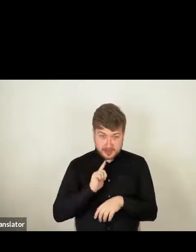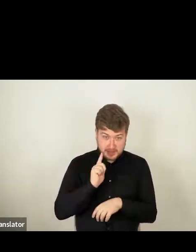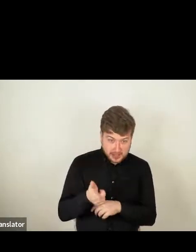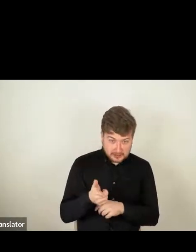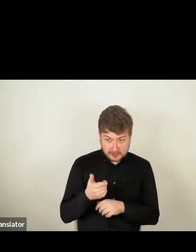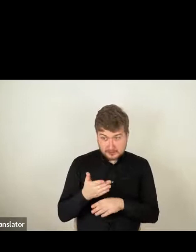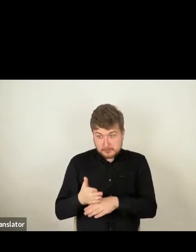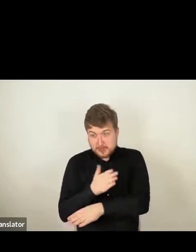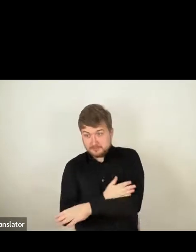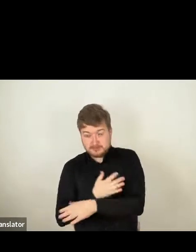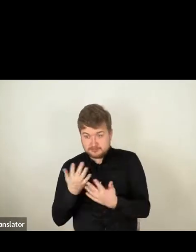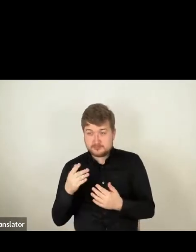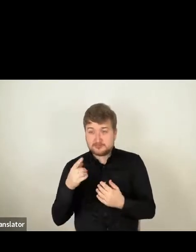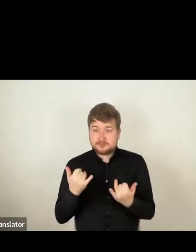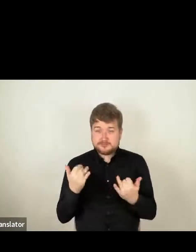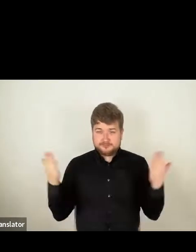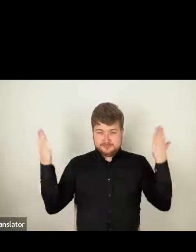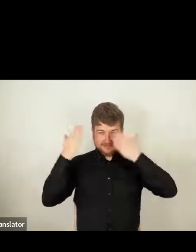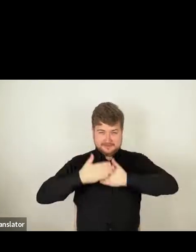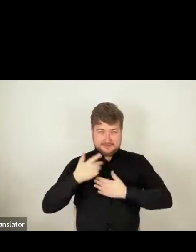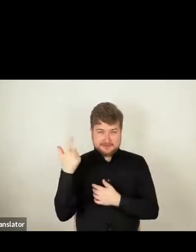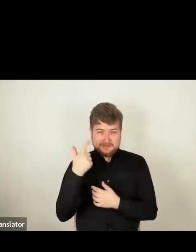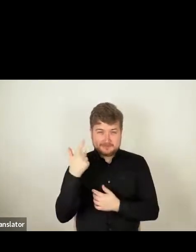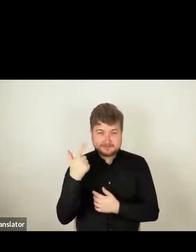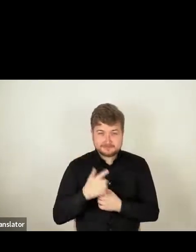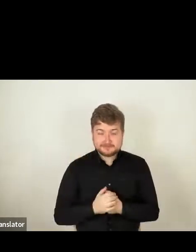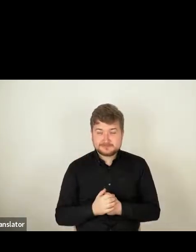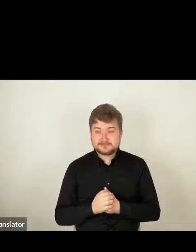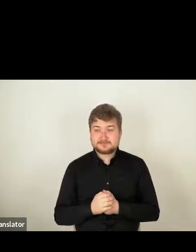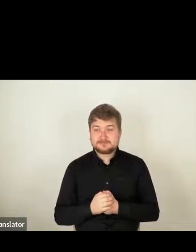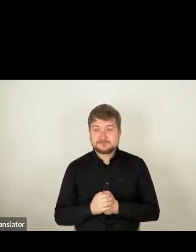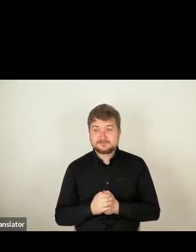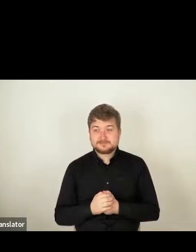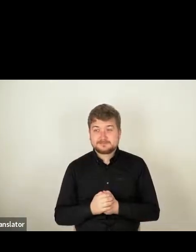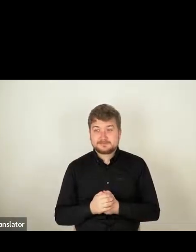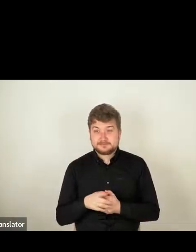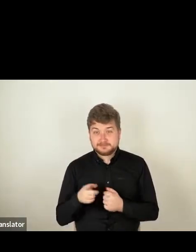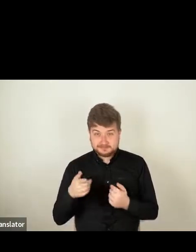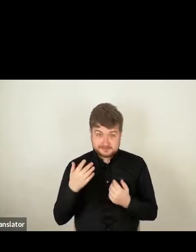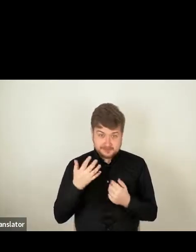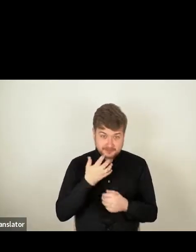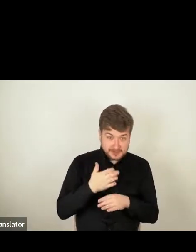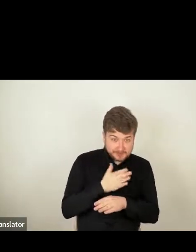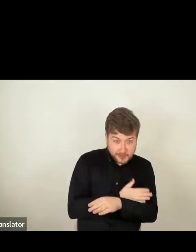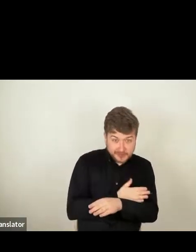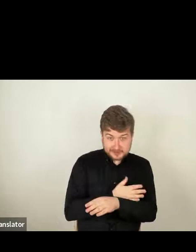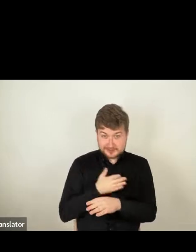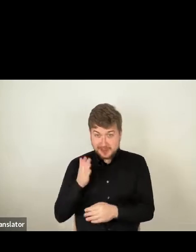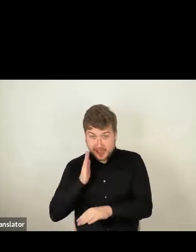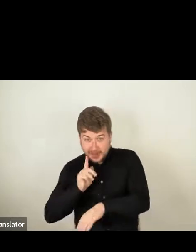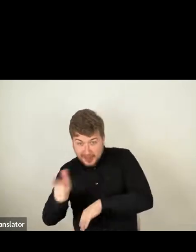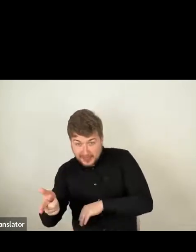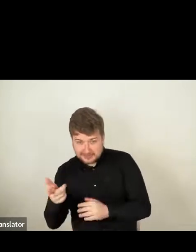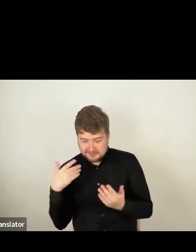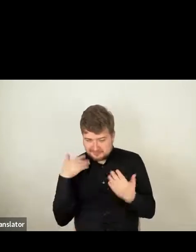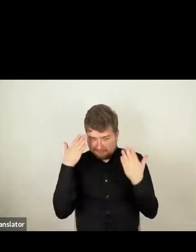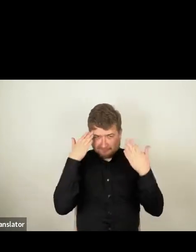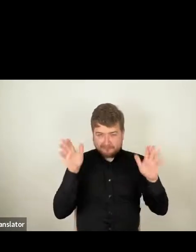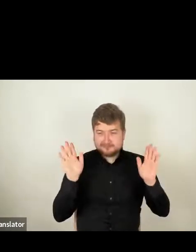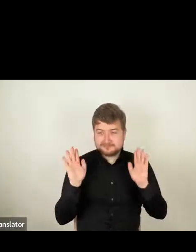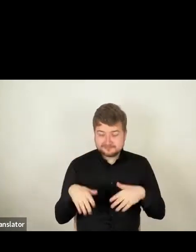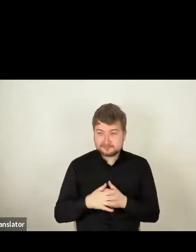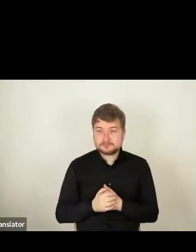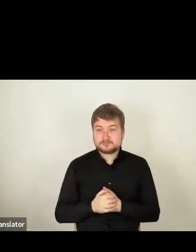a.m. in the morning here. So I don't know really whether we're early or we're late. I just wanted to say that